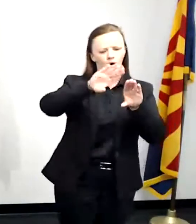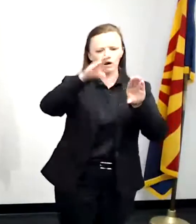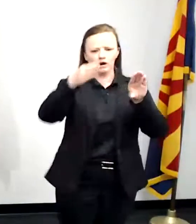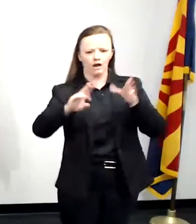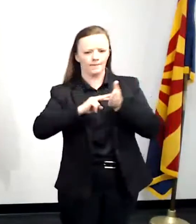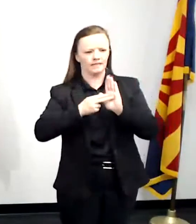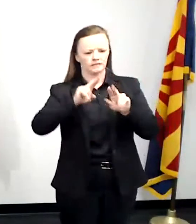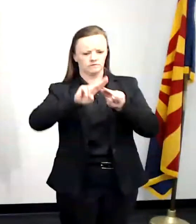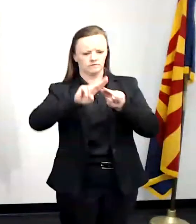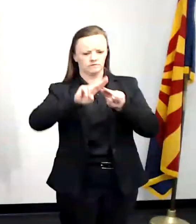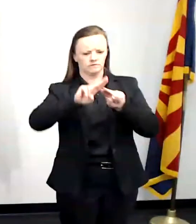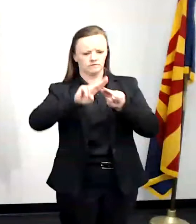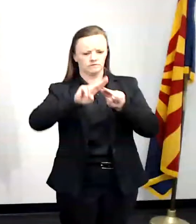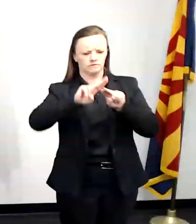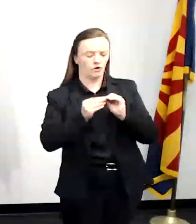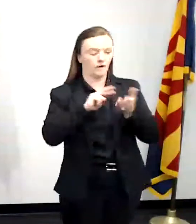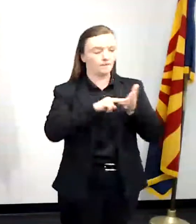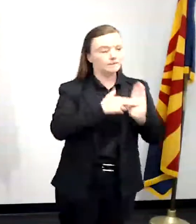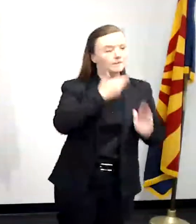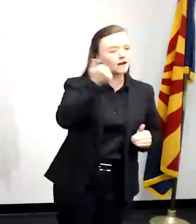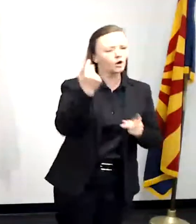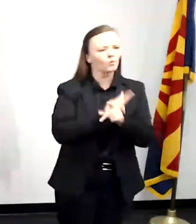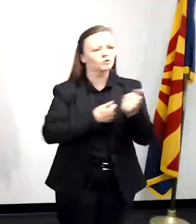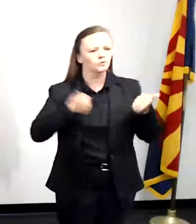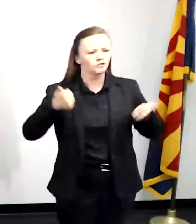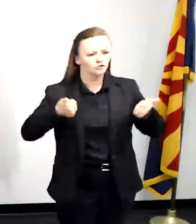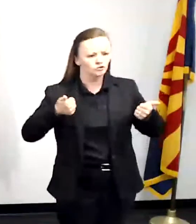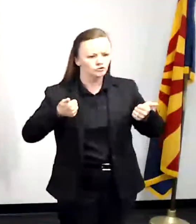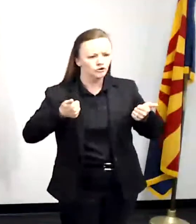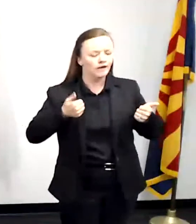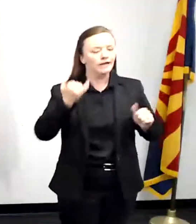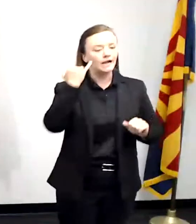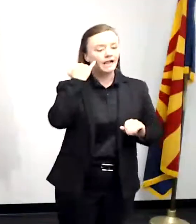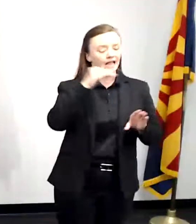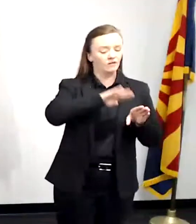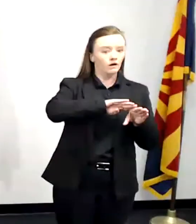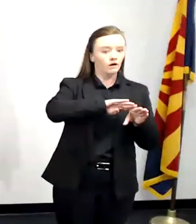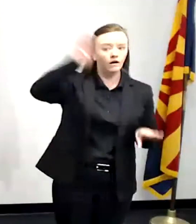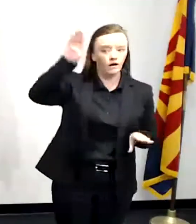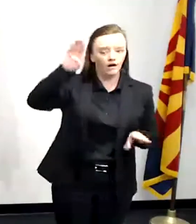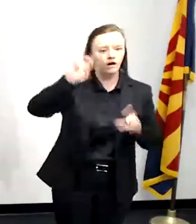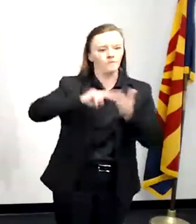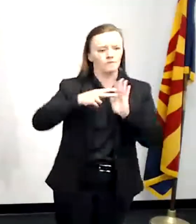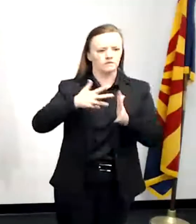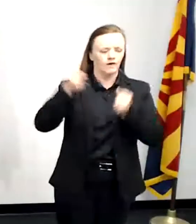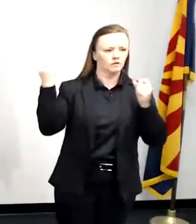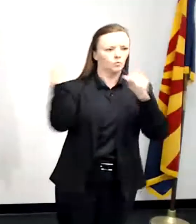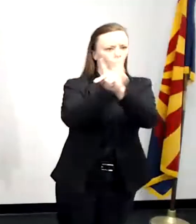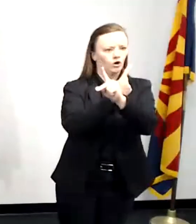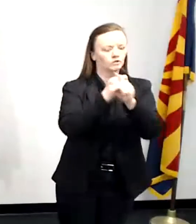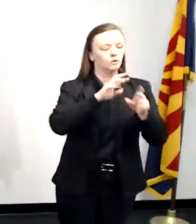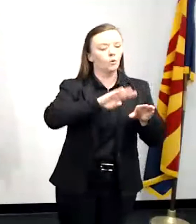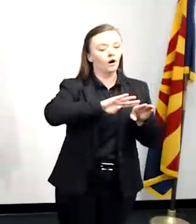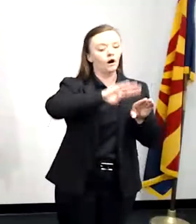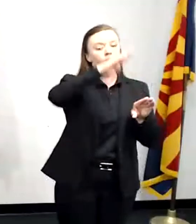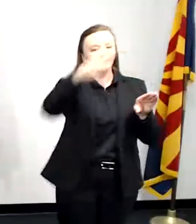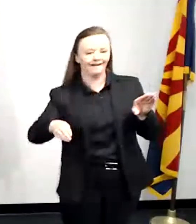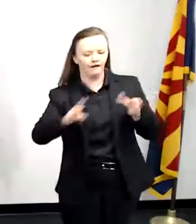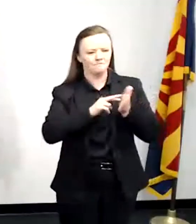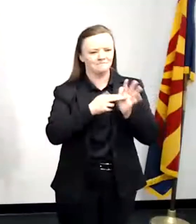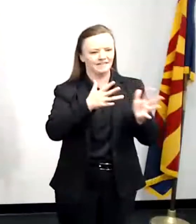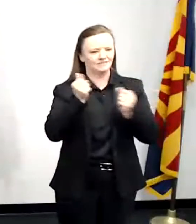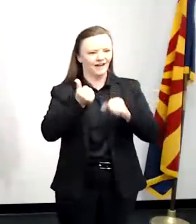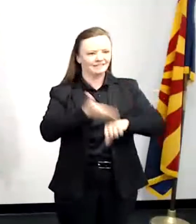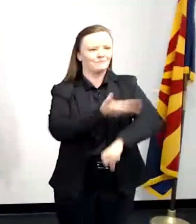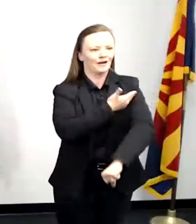getting better? The slope of the line tells us how quickly things are getting worse, quickly they're getting better. And the